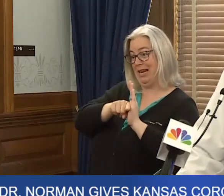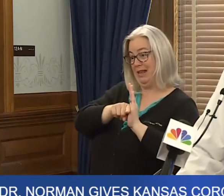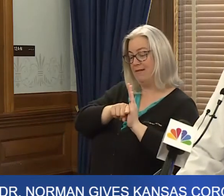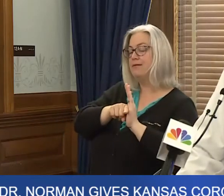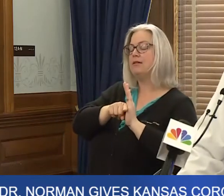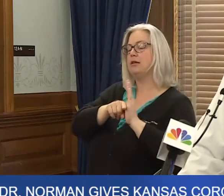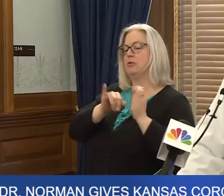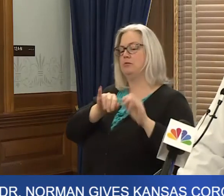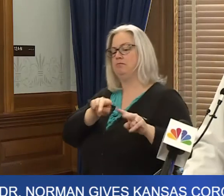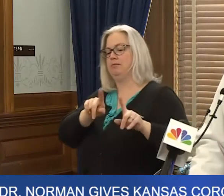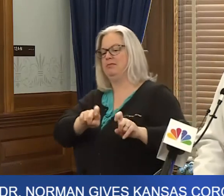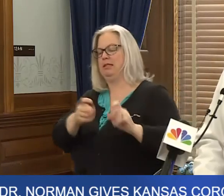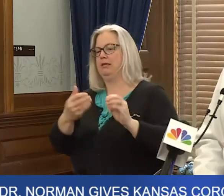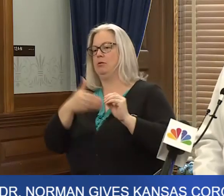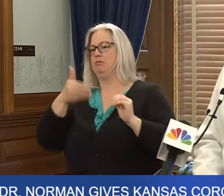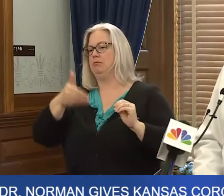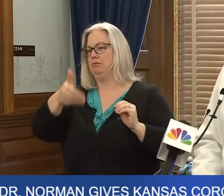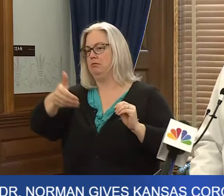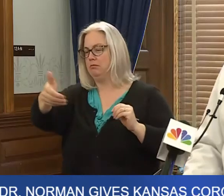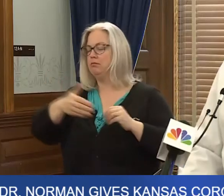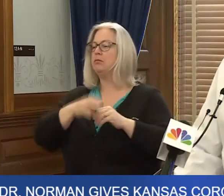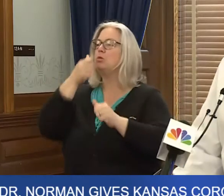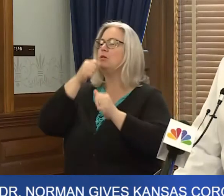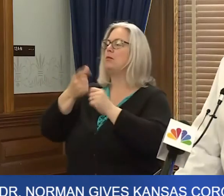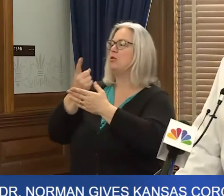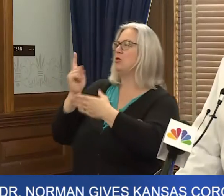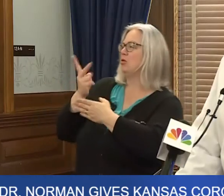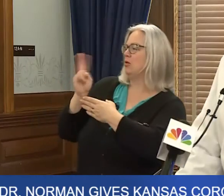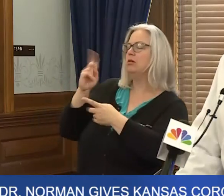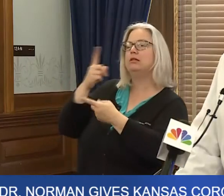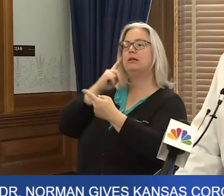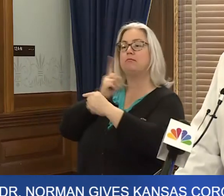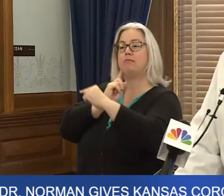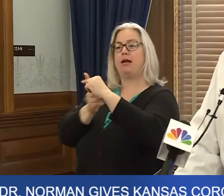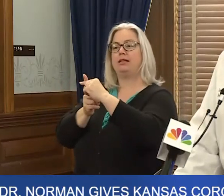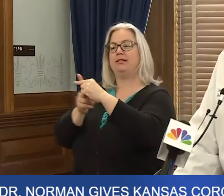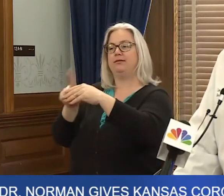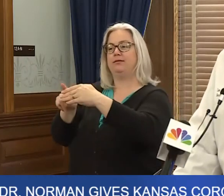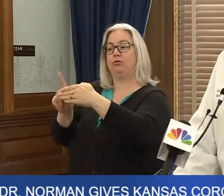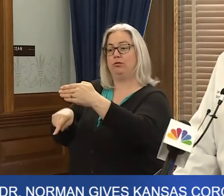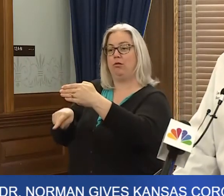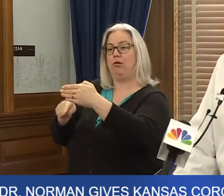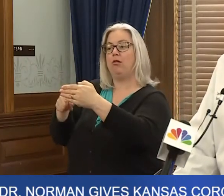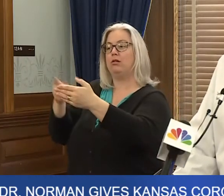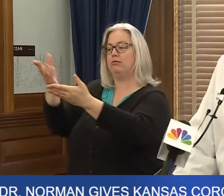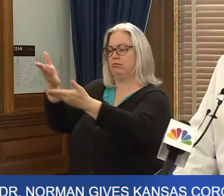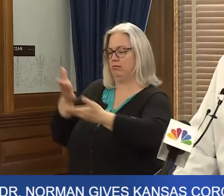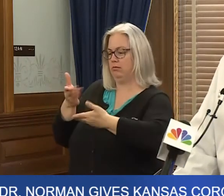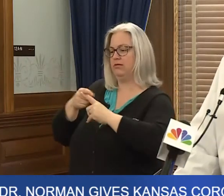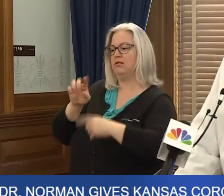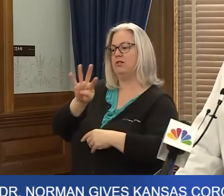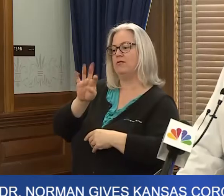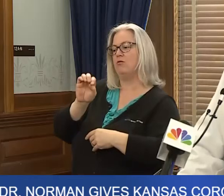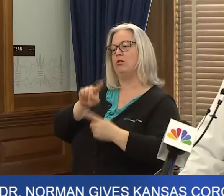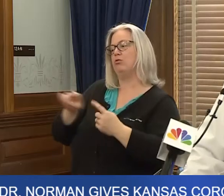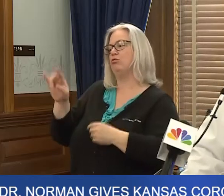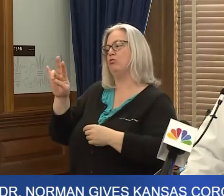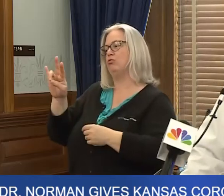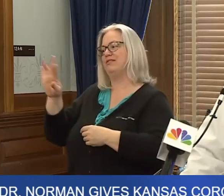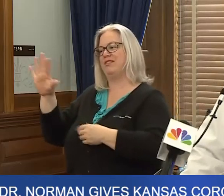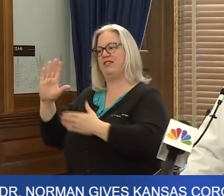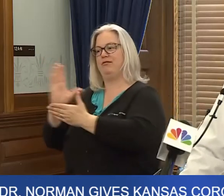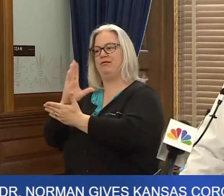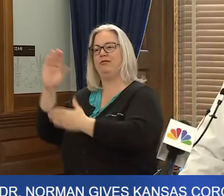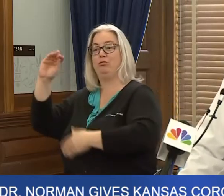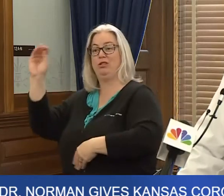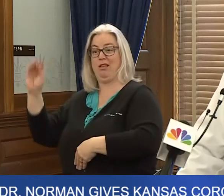weeks, you'll recall we've talked about seeing a positive test result coming back in the 40 to 75% of